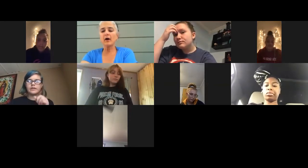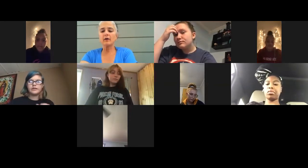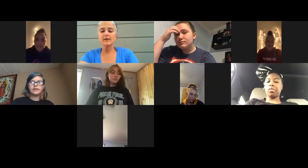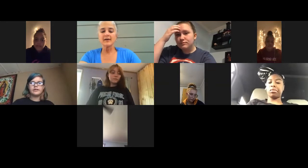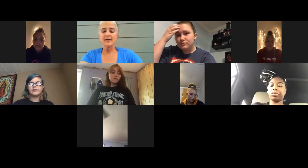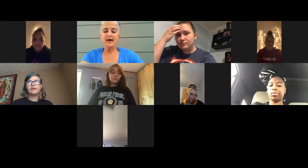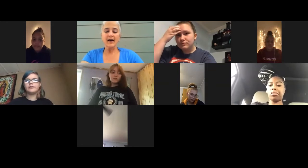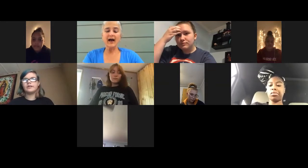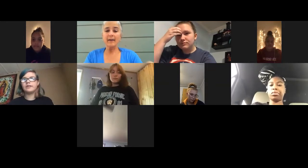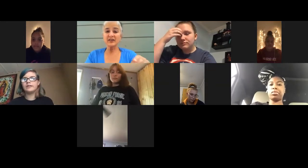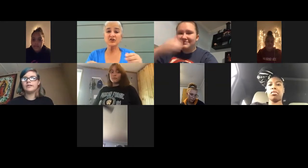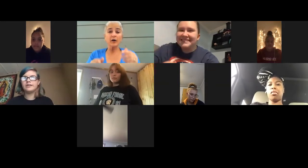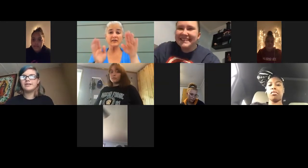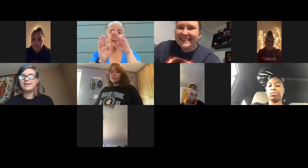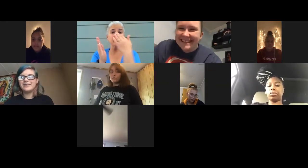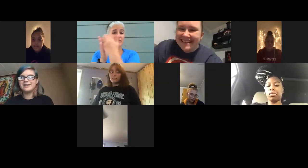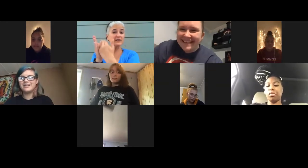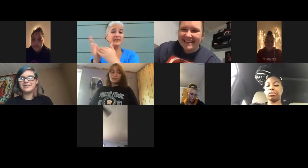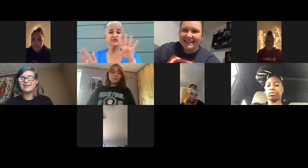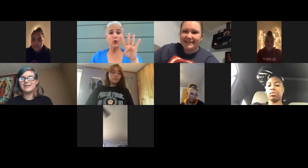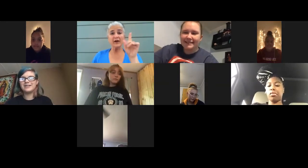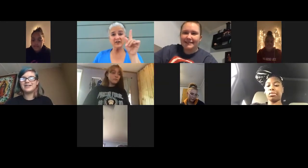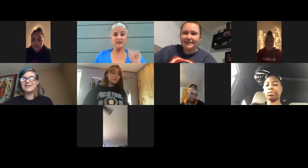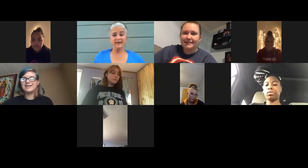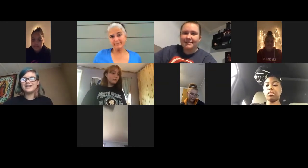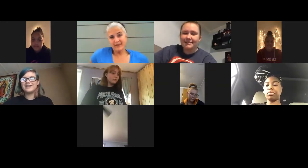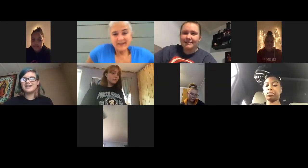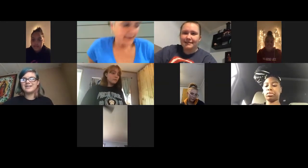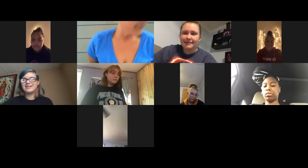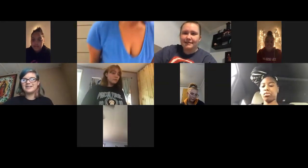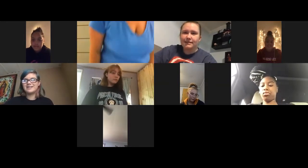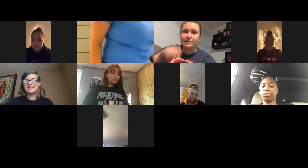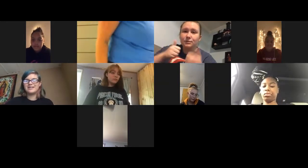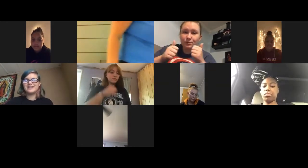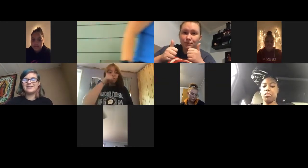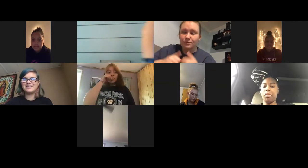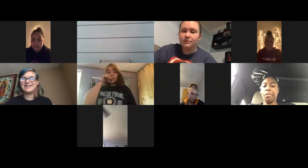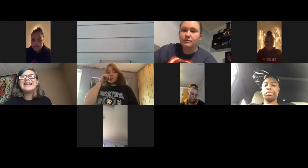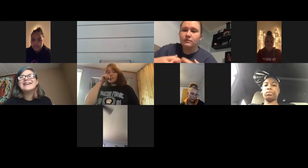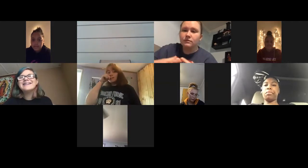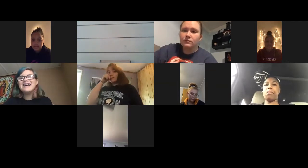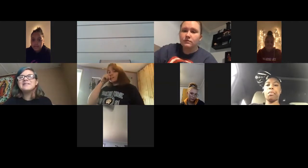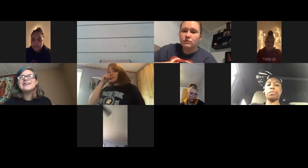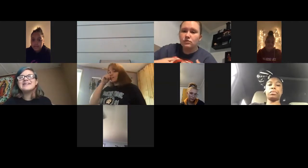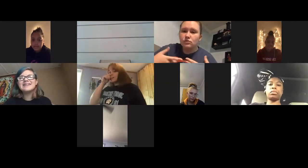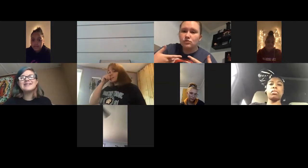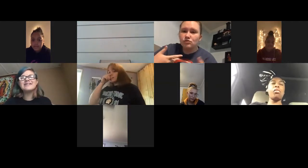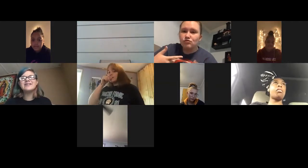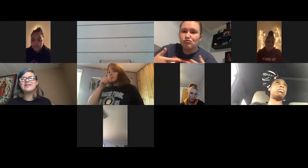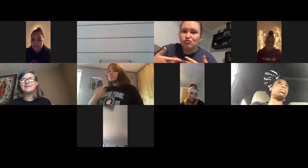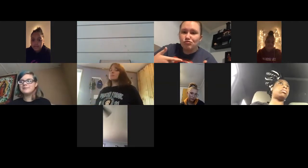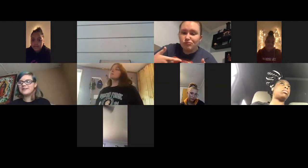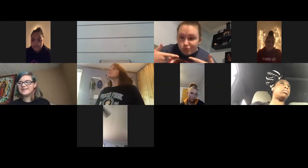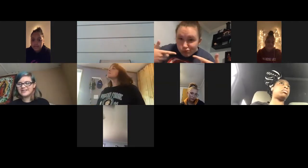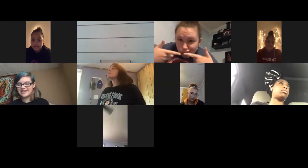throw a ball. I'm gonna start with list 4 in just a minute. Give me a second. Will you hush? I'm outside. What do you want?